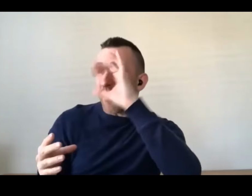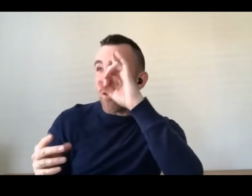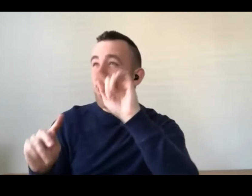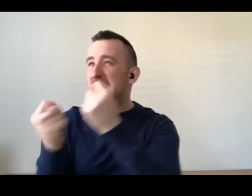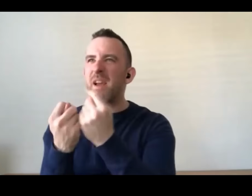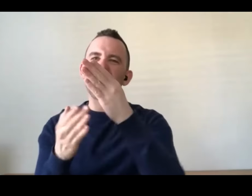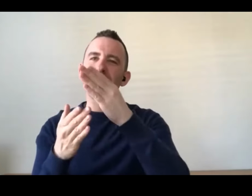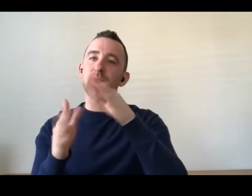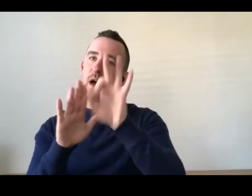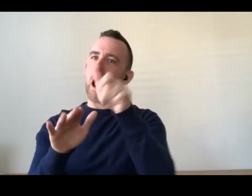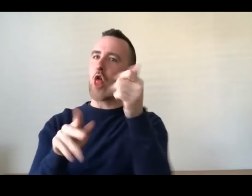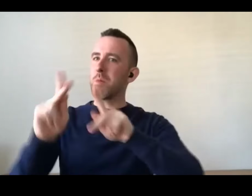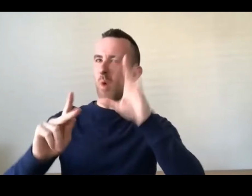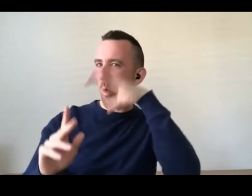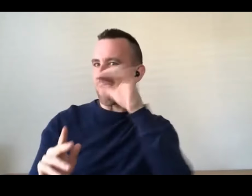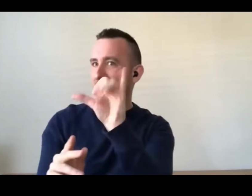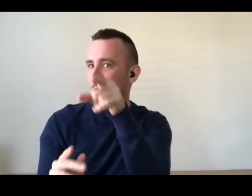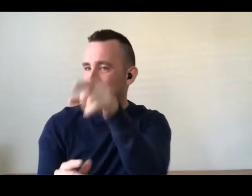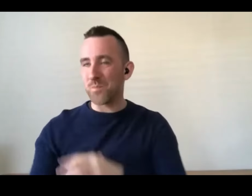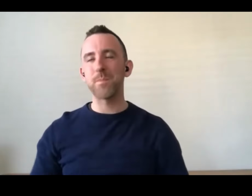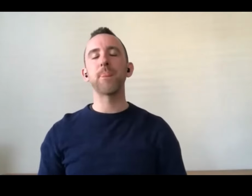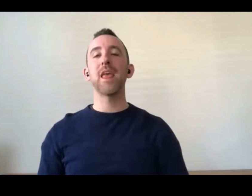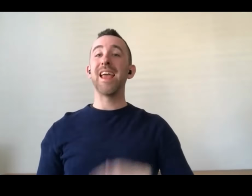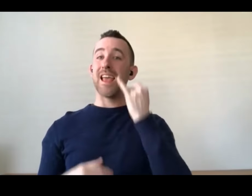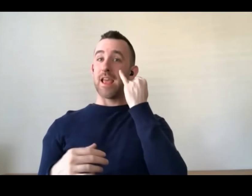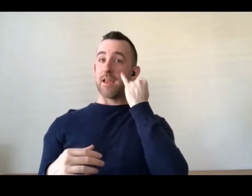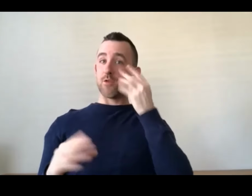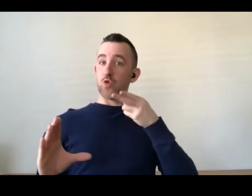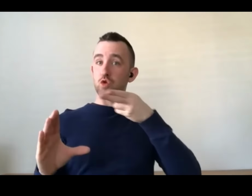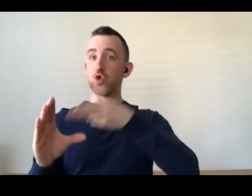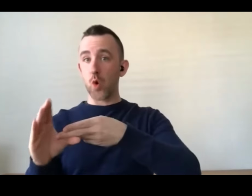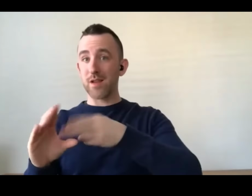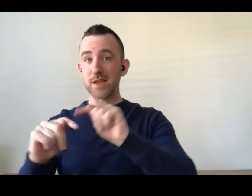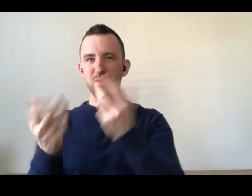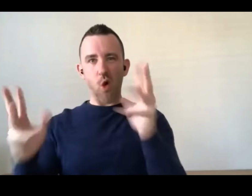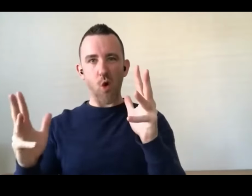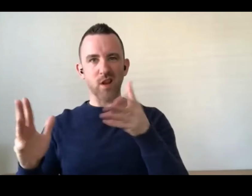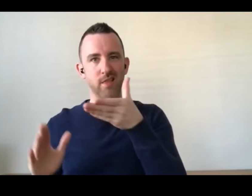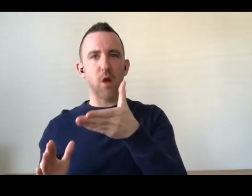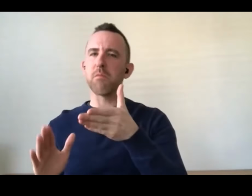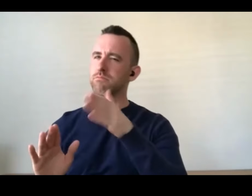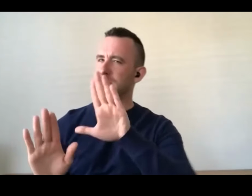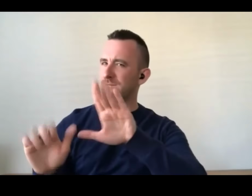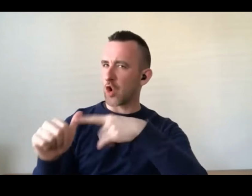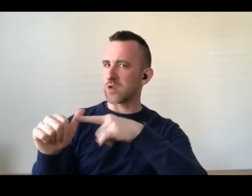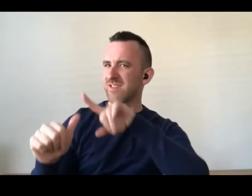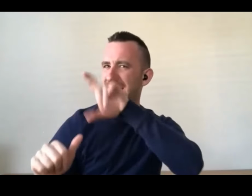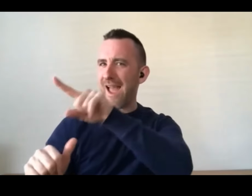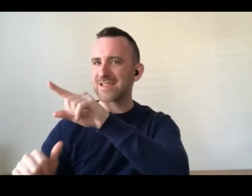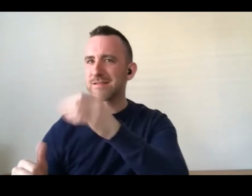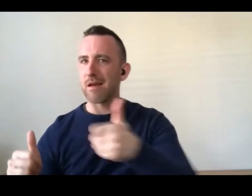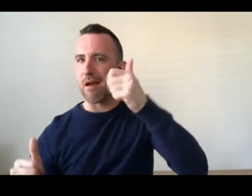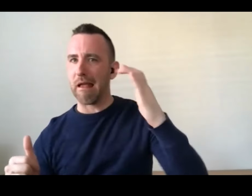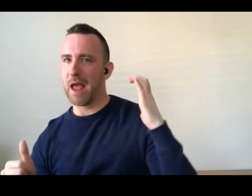you. But if you're going to join a team that already exists, make sure you ask the captain or talk to someone on the team